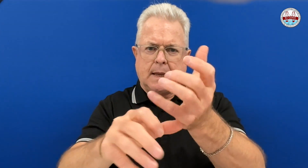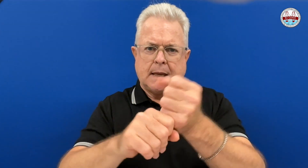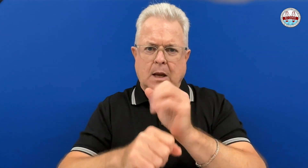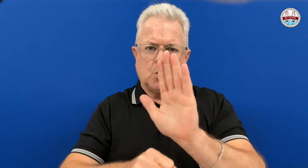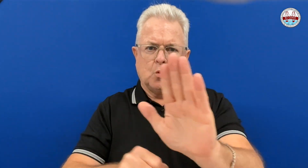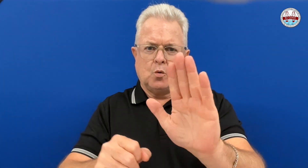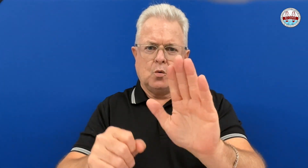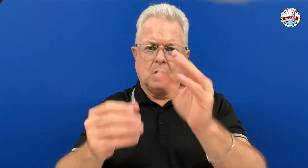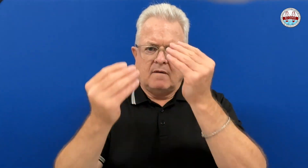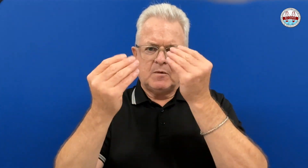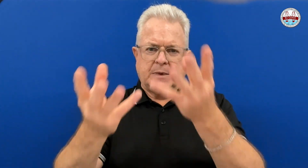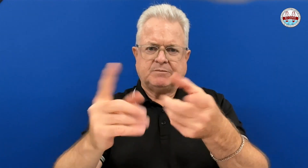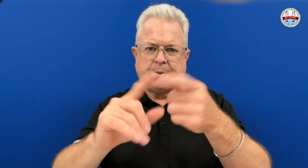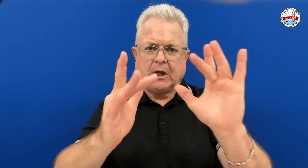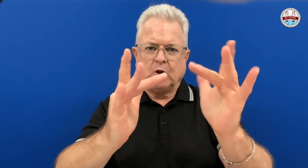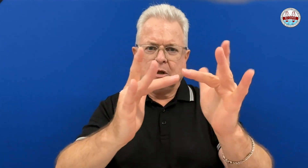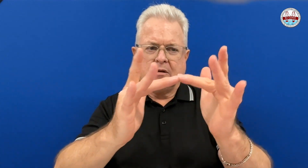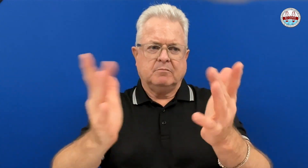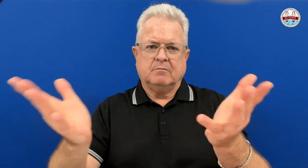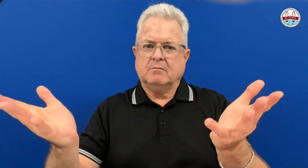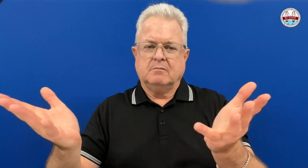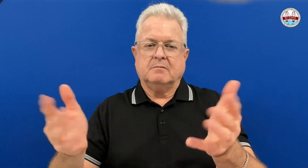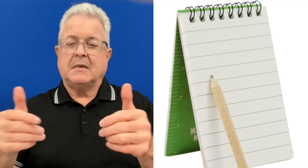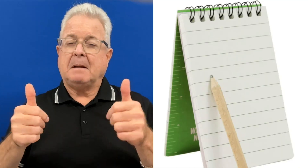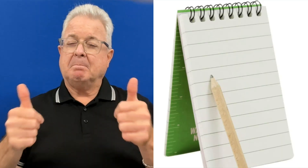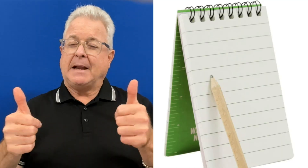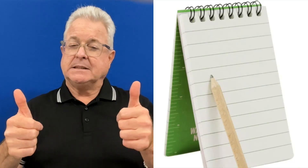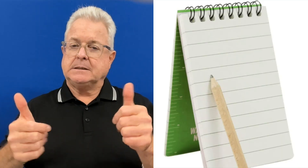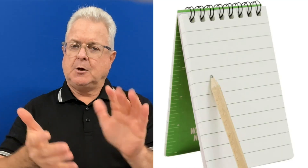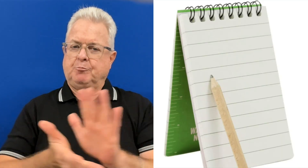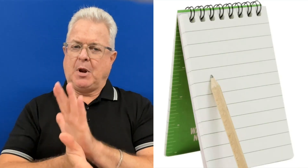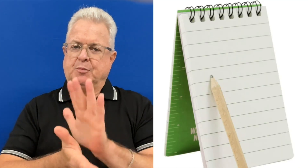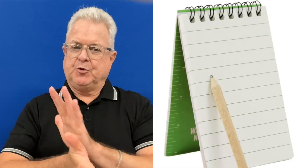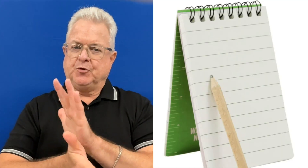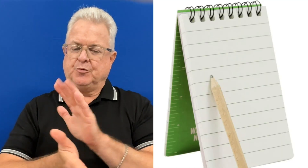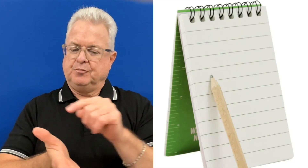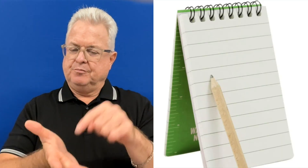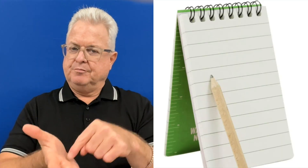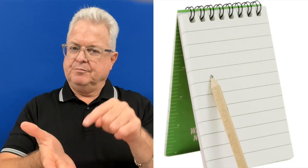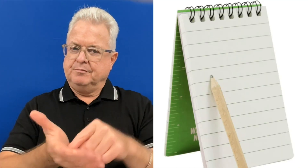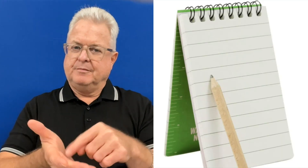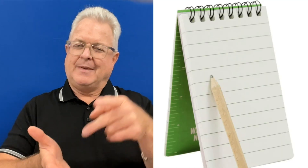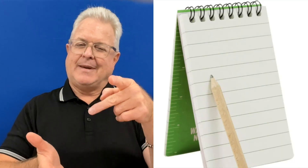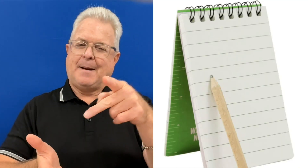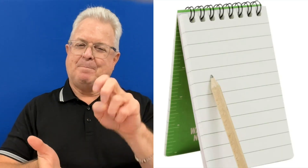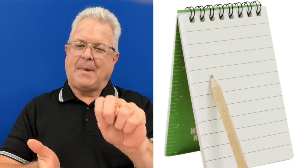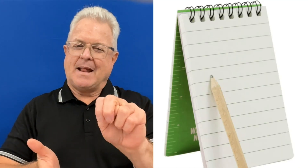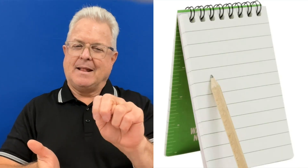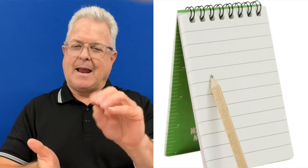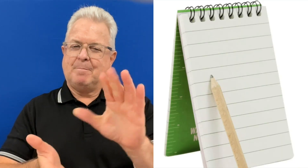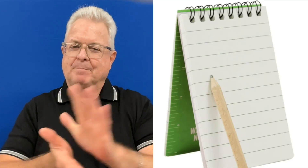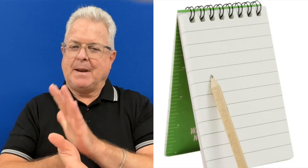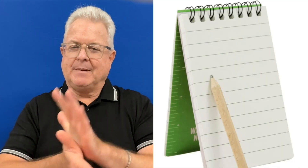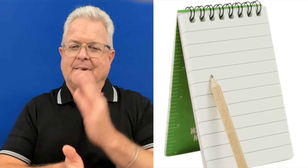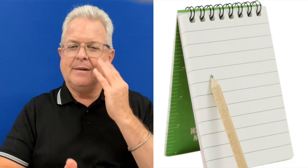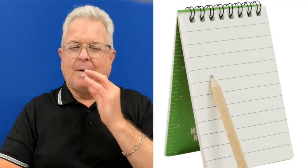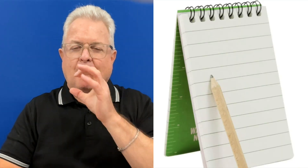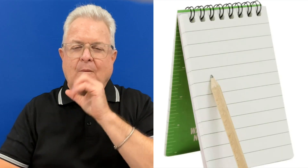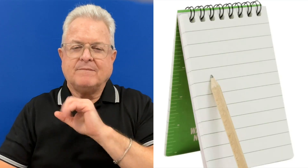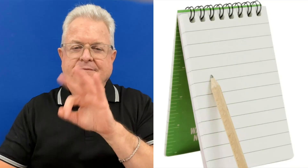and you can't get the internet or you can't get information online for some reason, you'll have some pictures of the